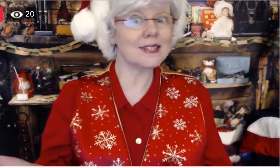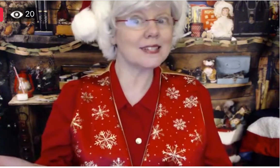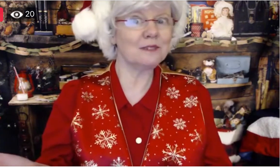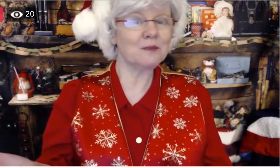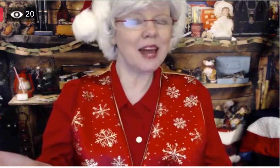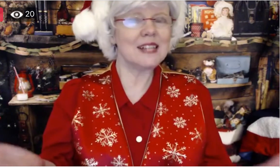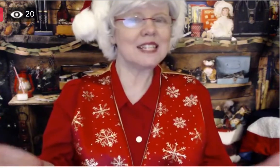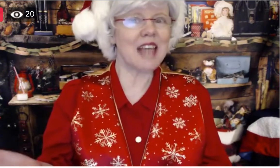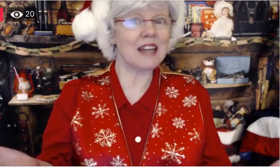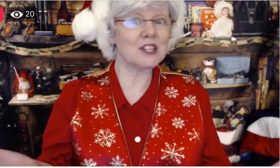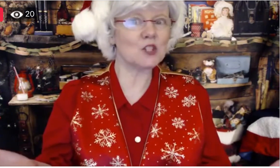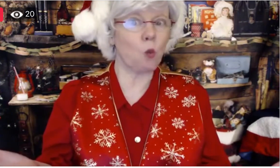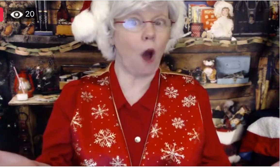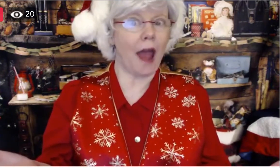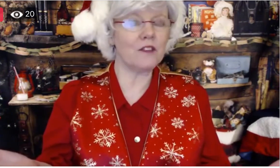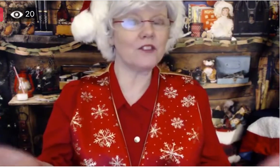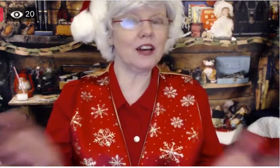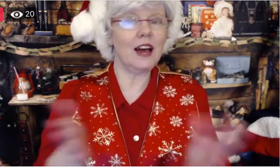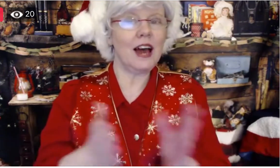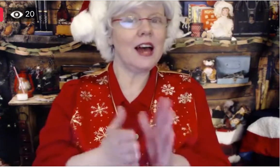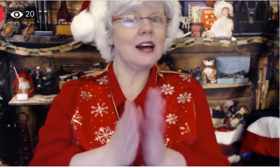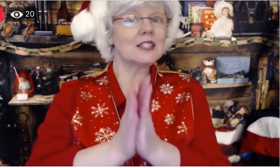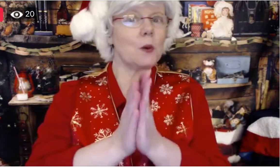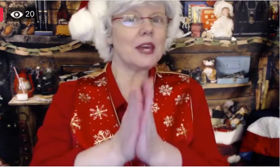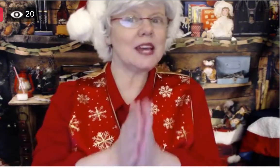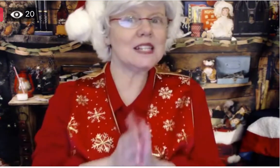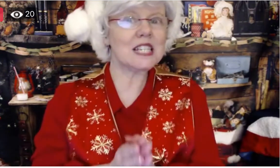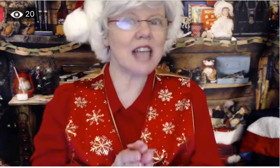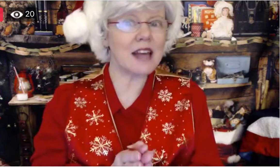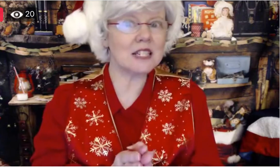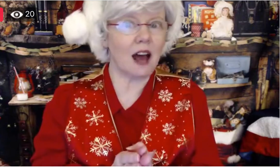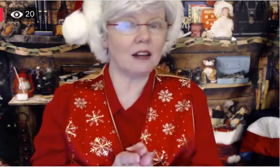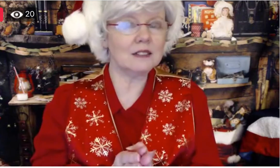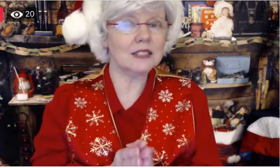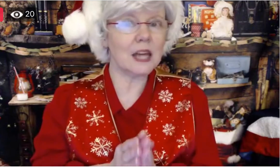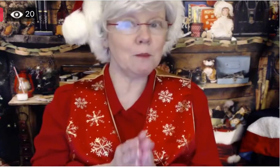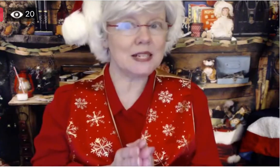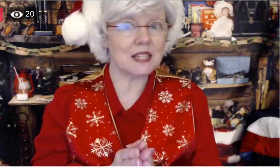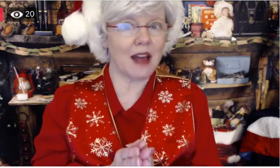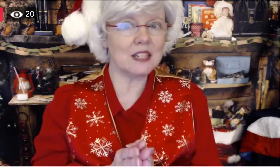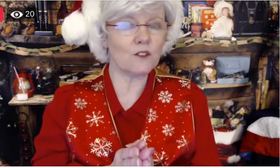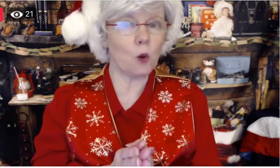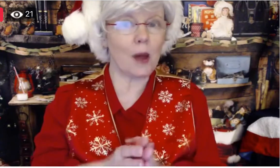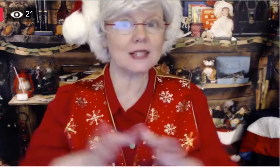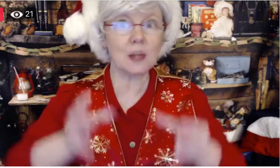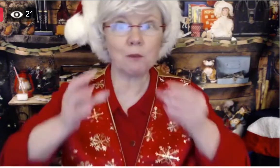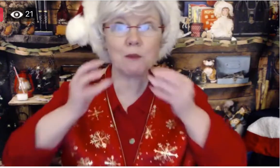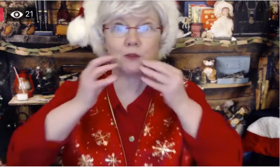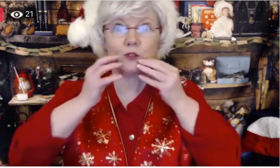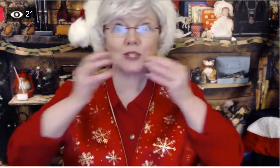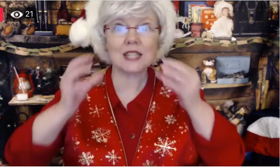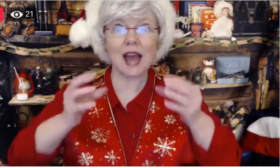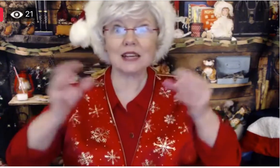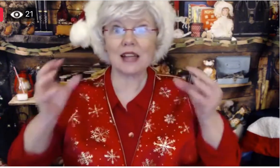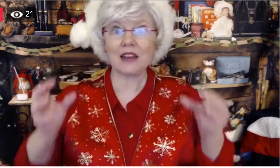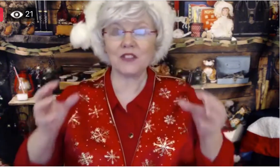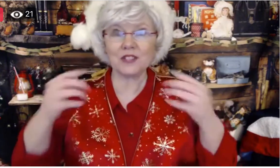Claus, Santa's wife. So again, Santa can be signed different ways. Some people do Santa like this for